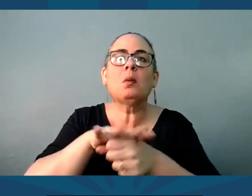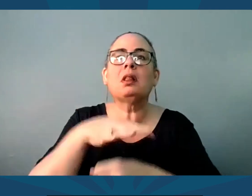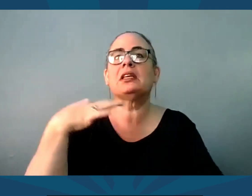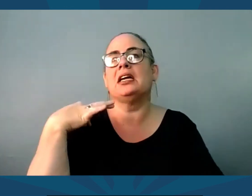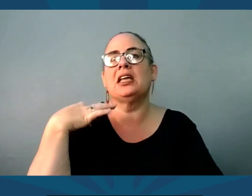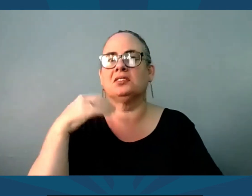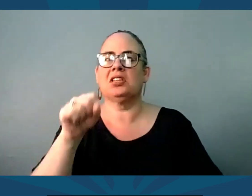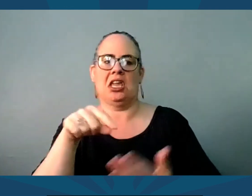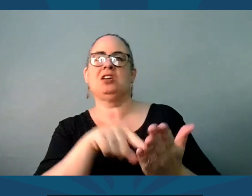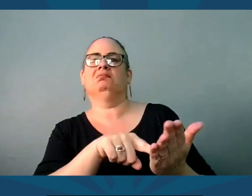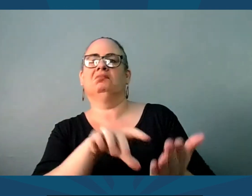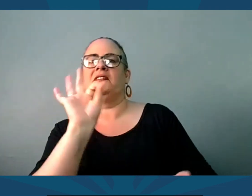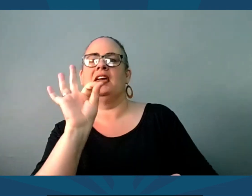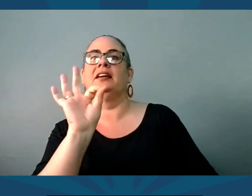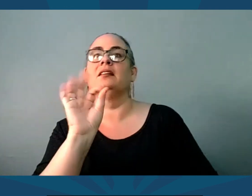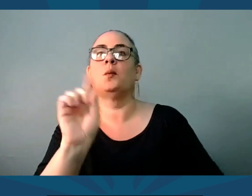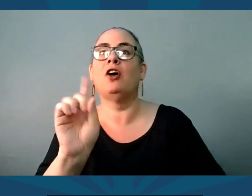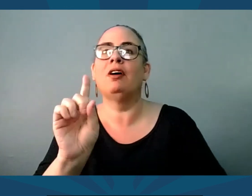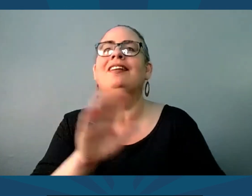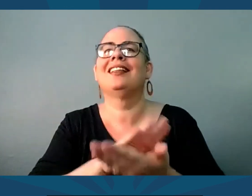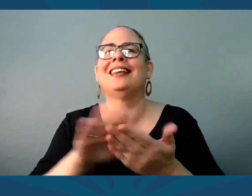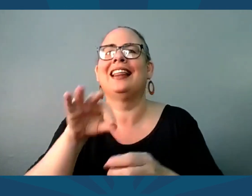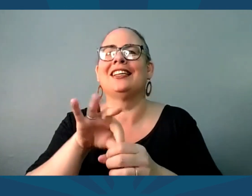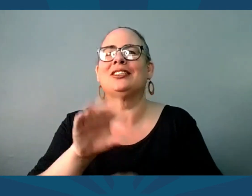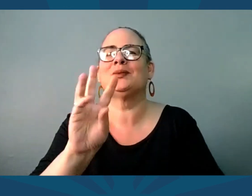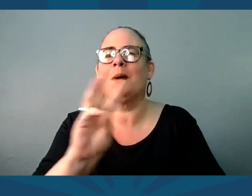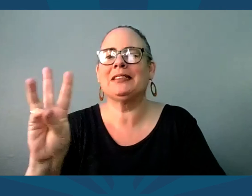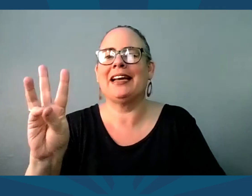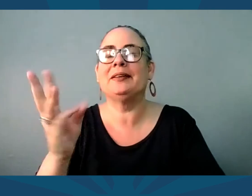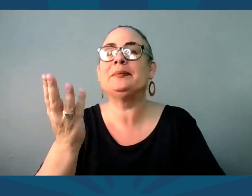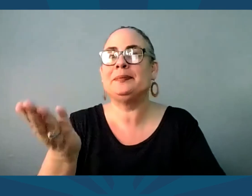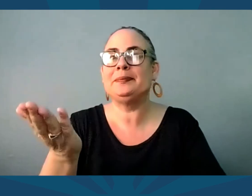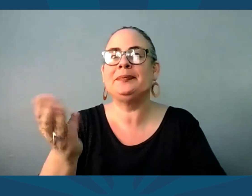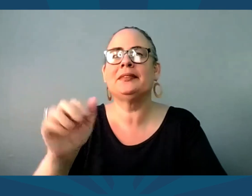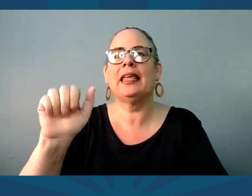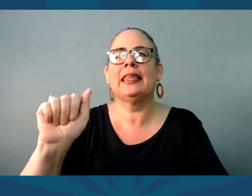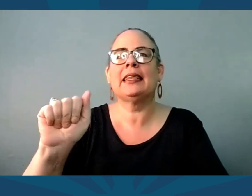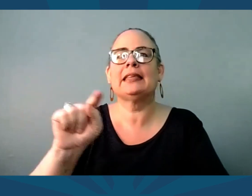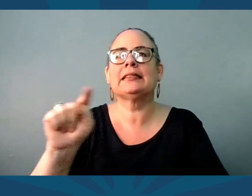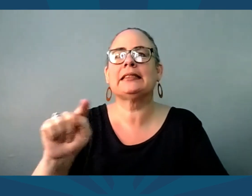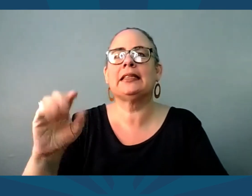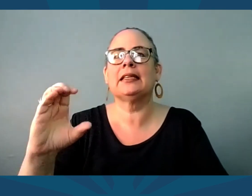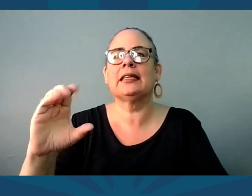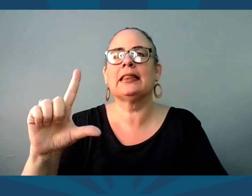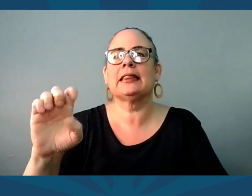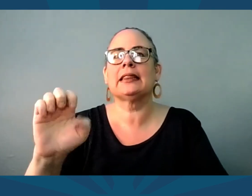Information on federal and local candidates may be found on the Clean Elections website,